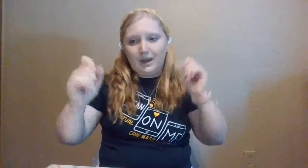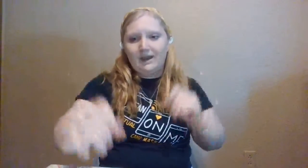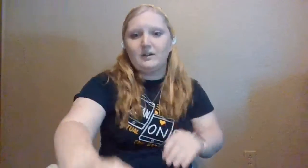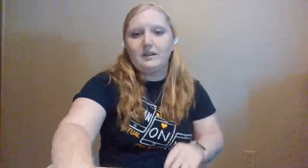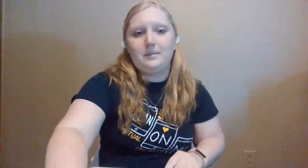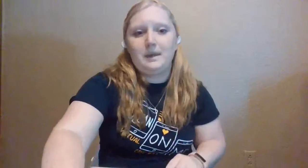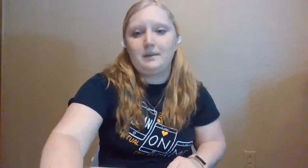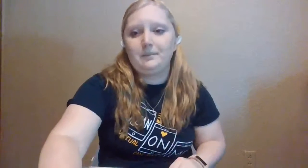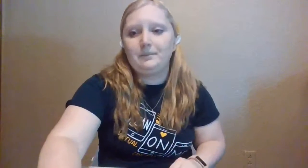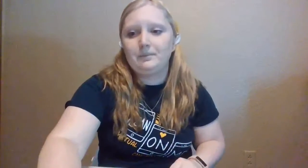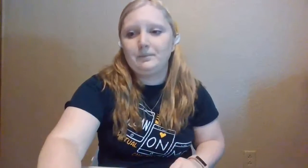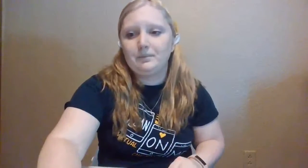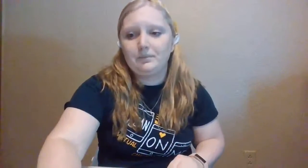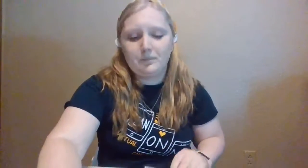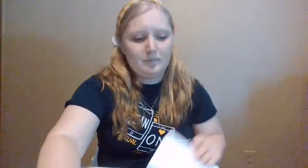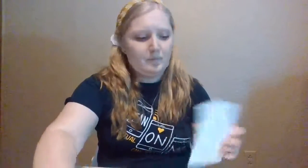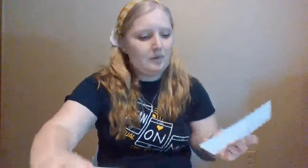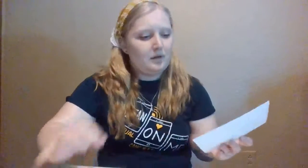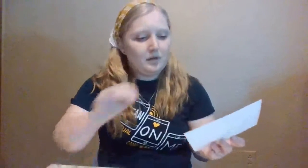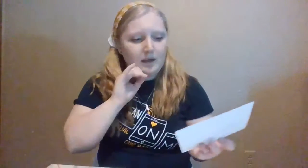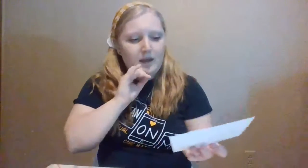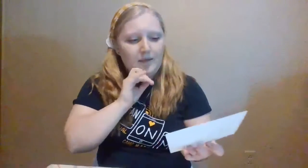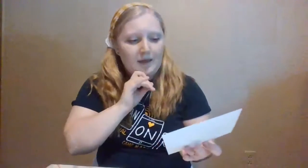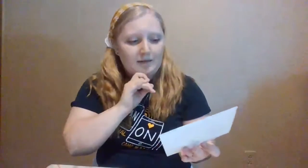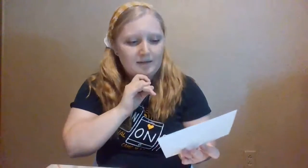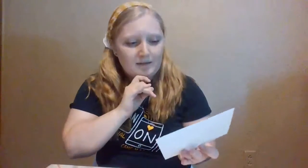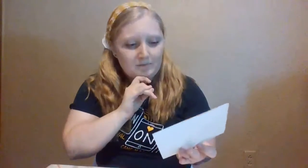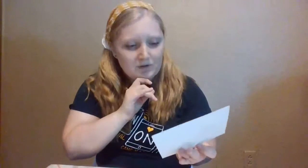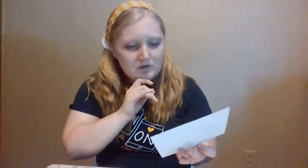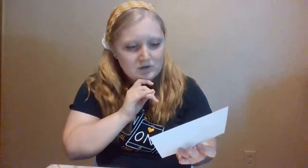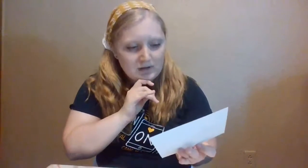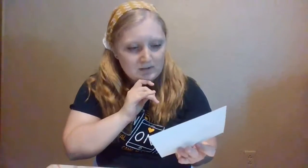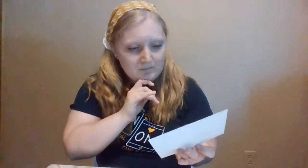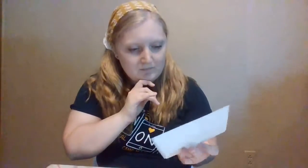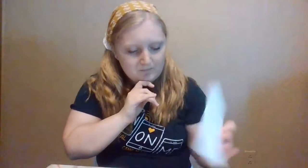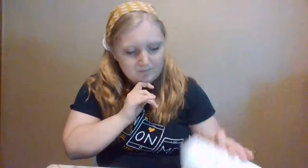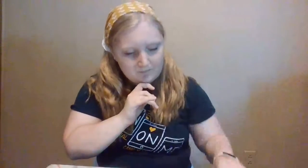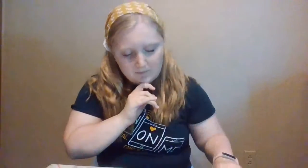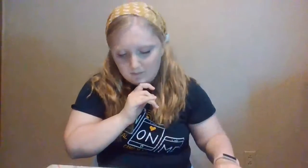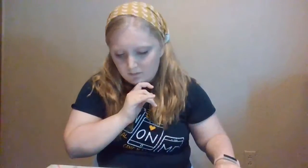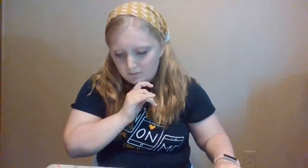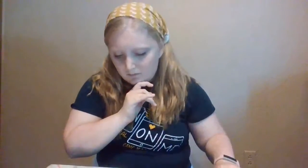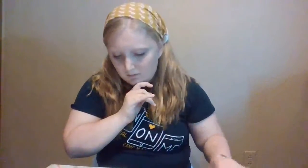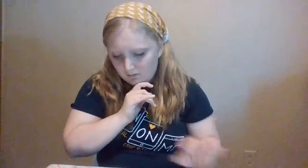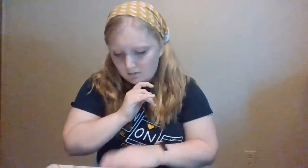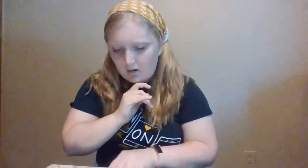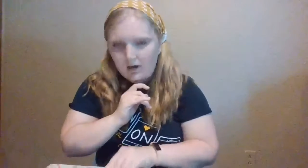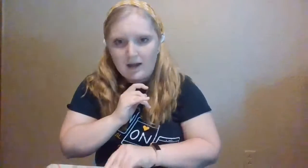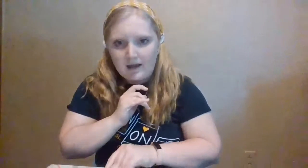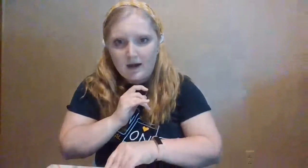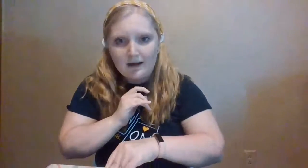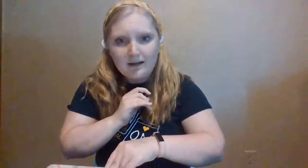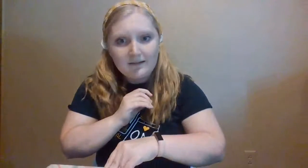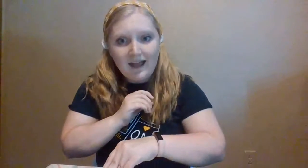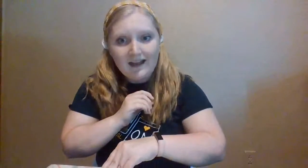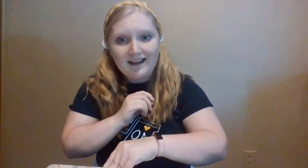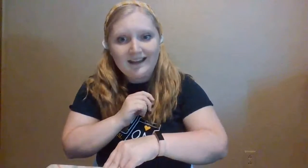weight or something. And that's the sign for gym. All right, our next sign